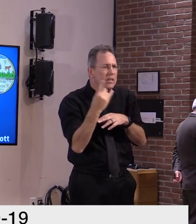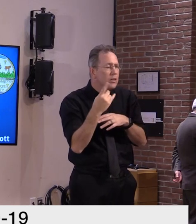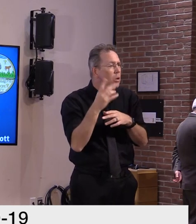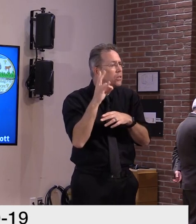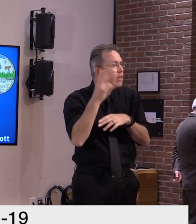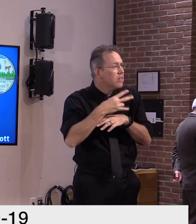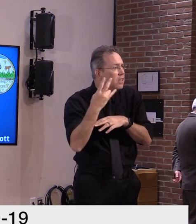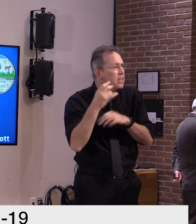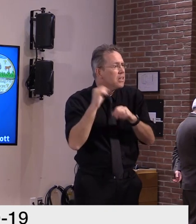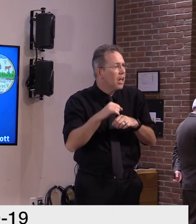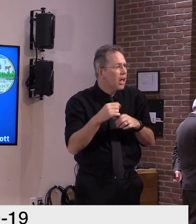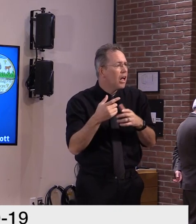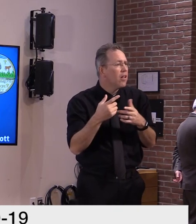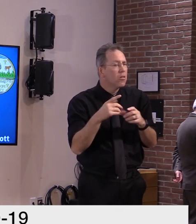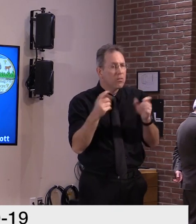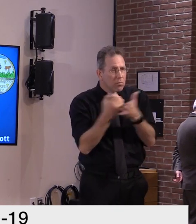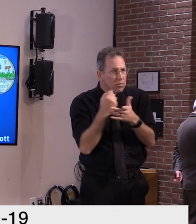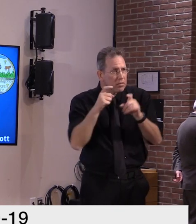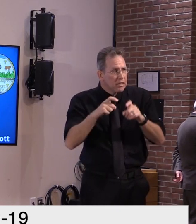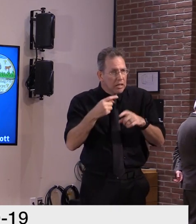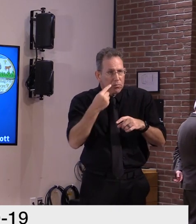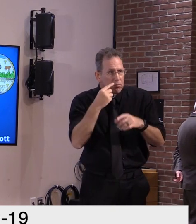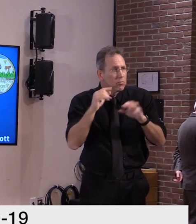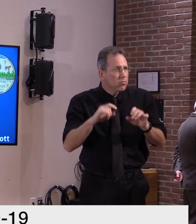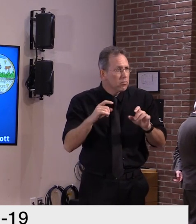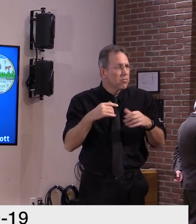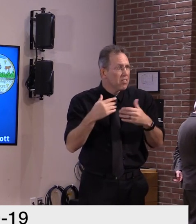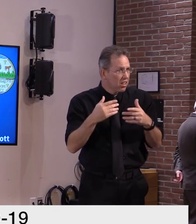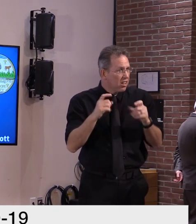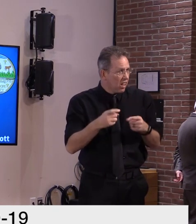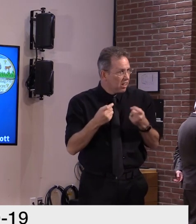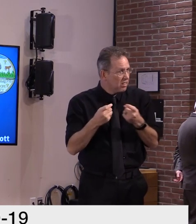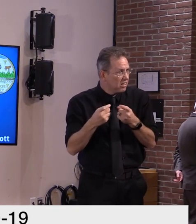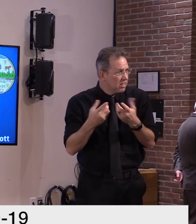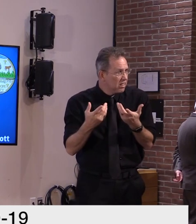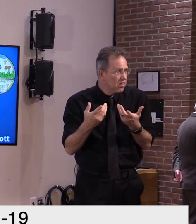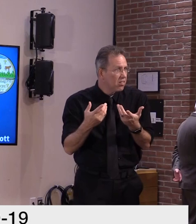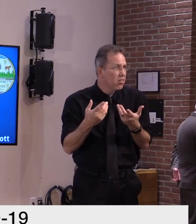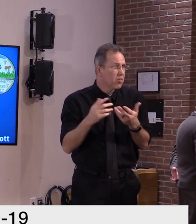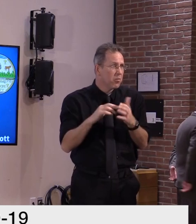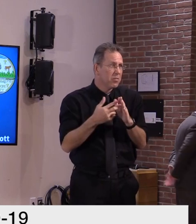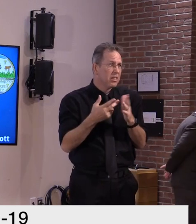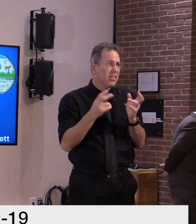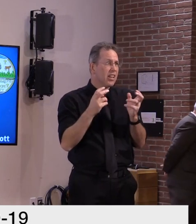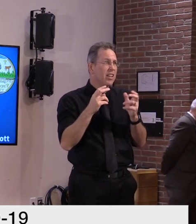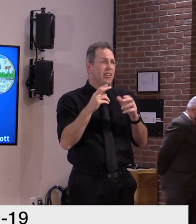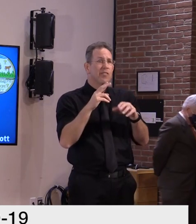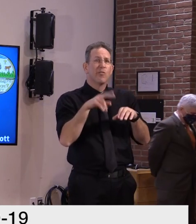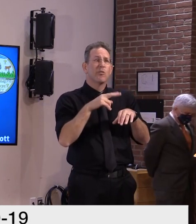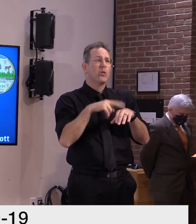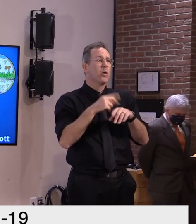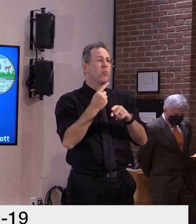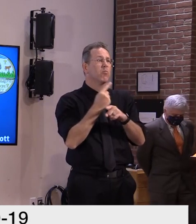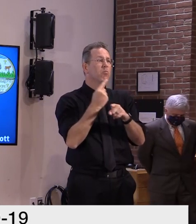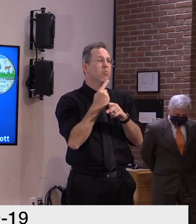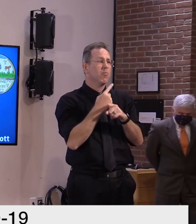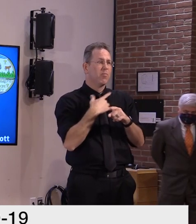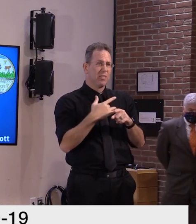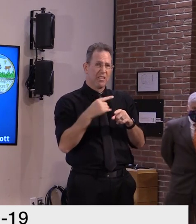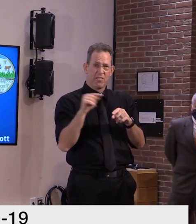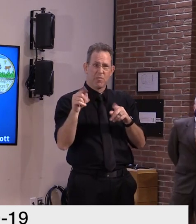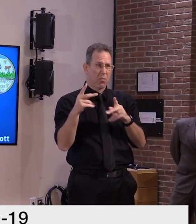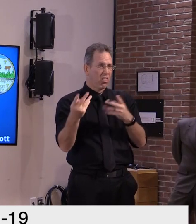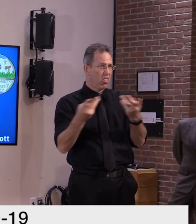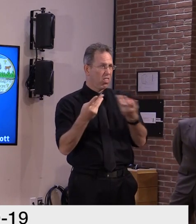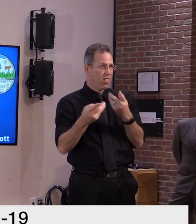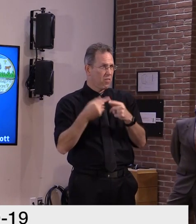ski areas are hoping to have as much business as usual. But they draw from the places that